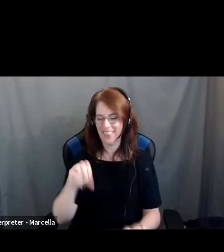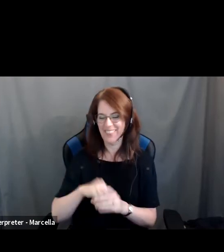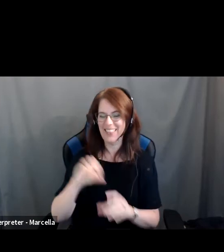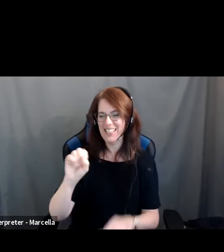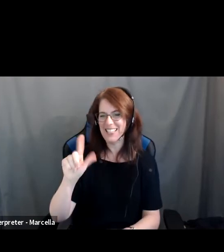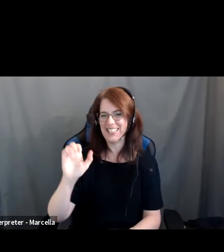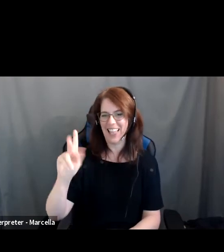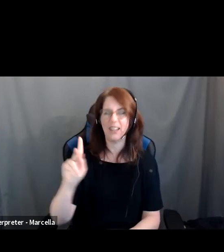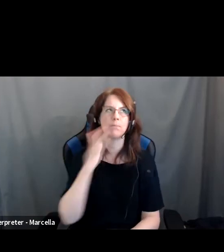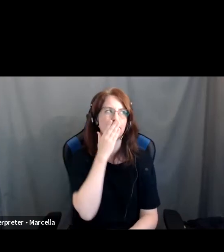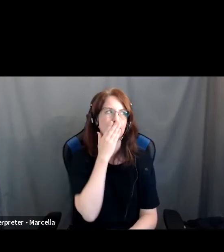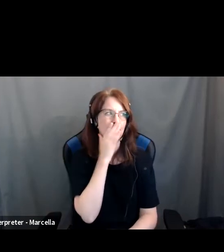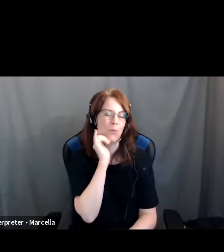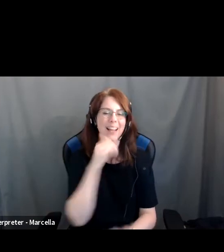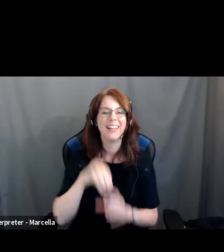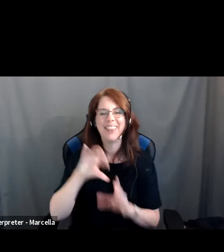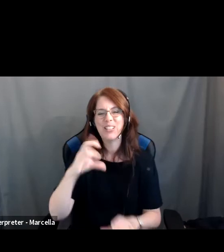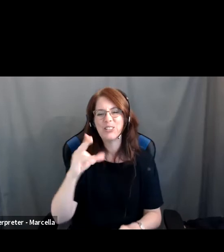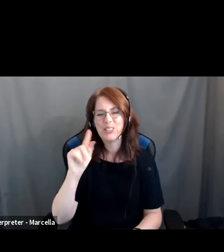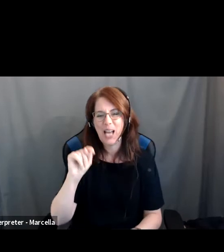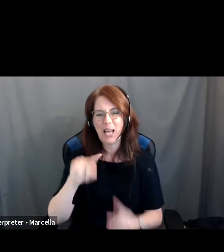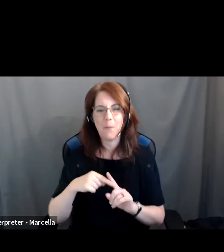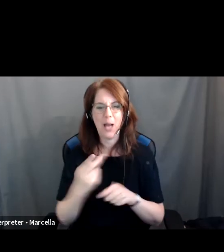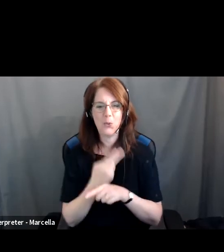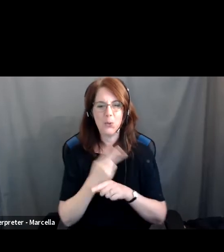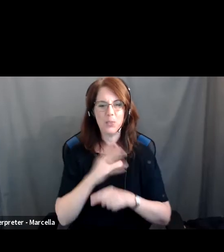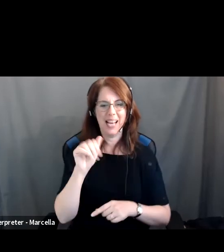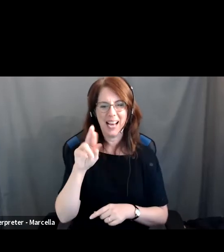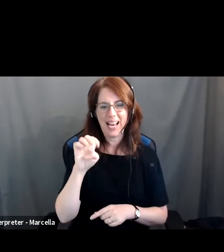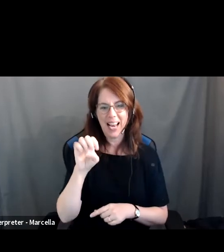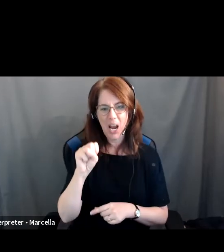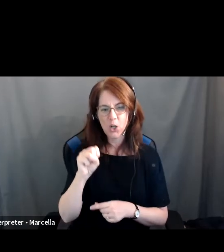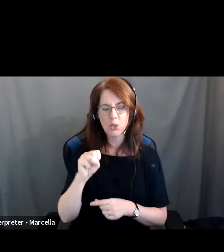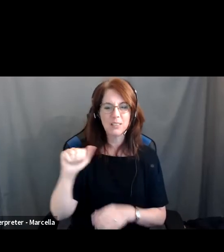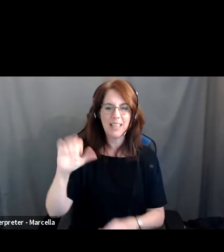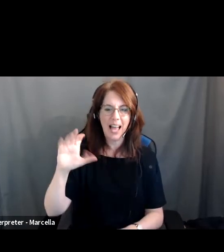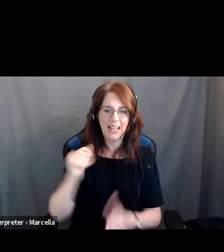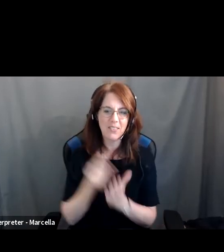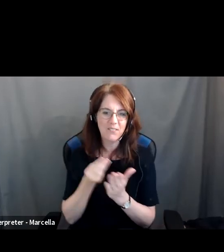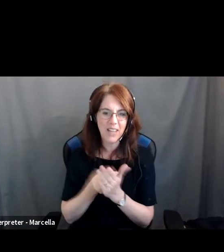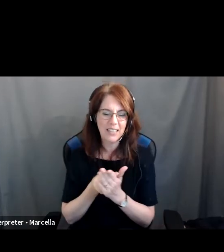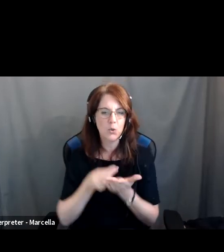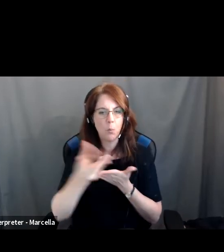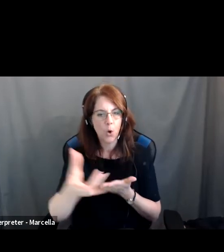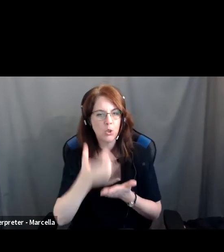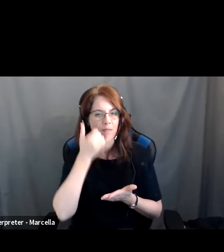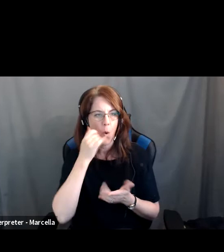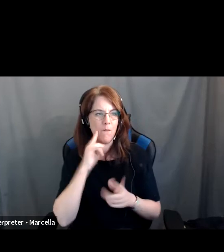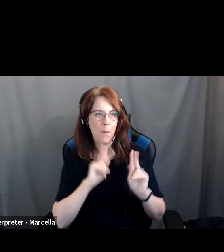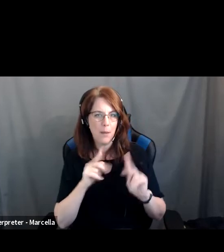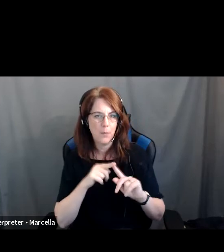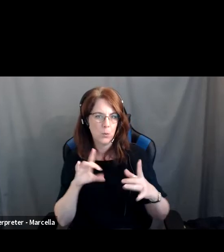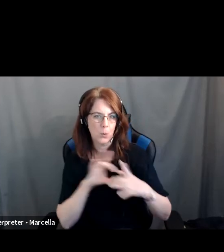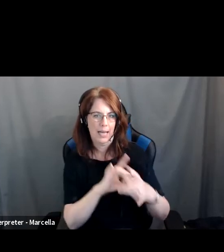goodness, the chat, about using CARES Act funding to purchase phones for folks to get connected. And I think that's been